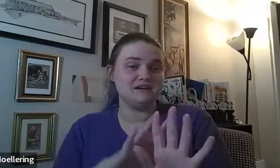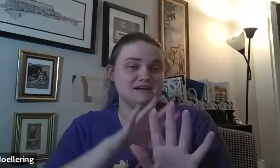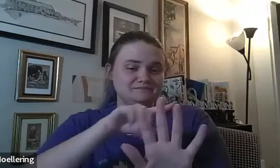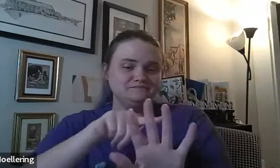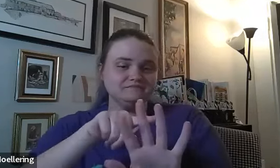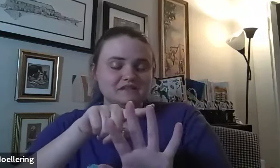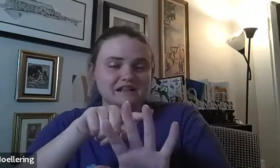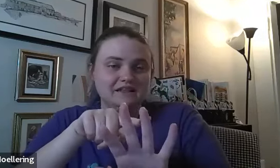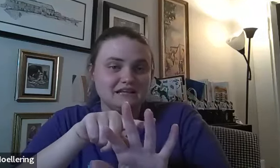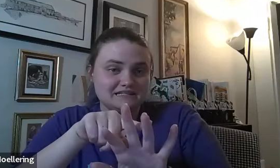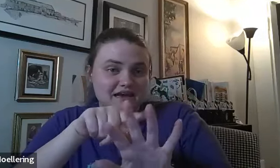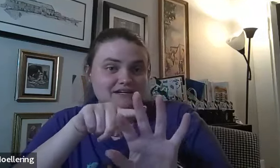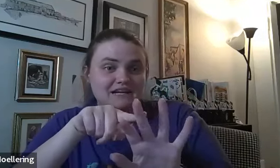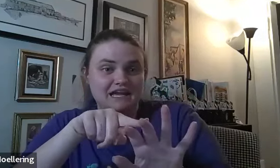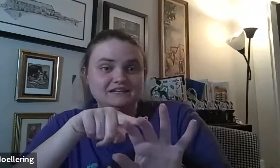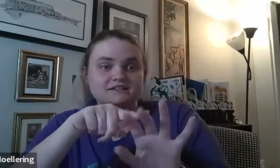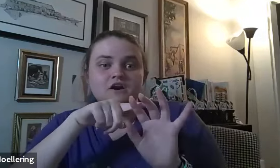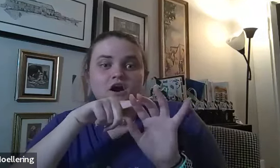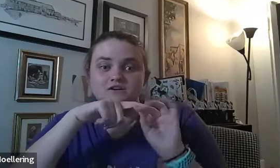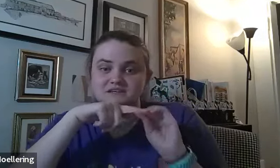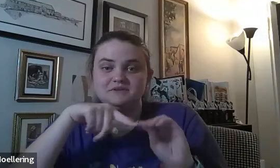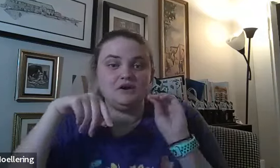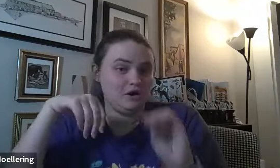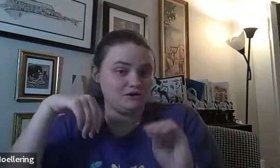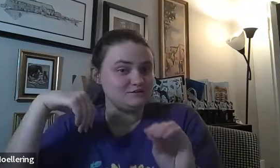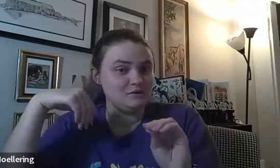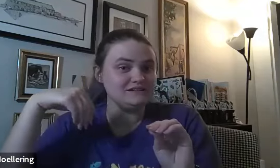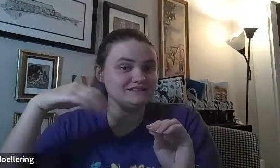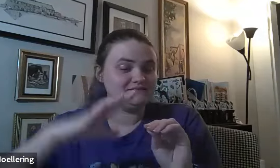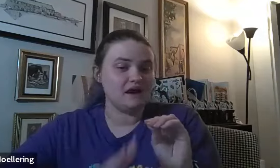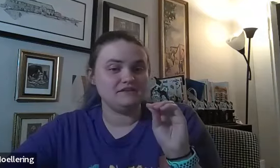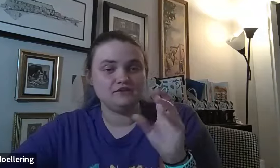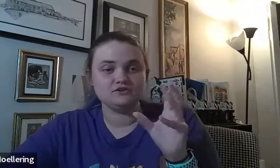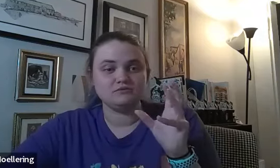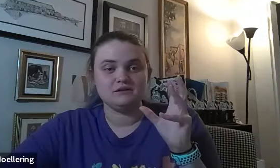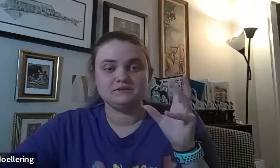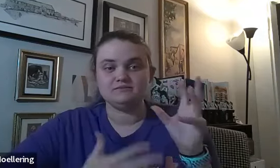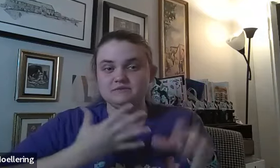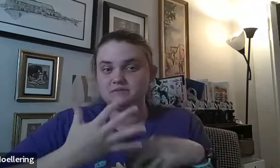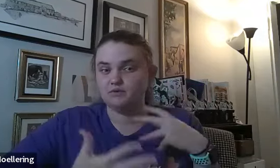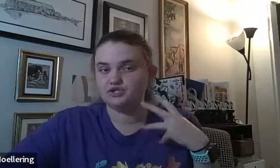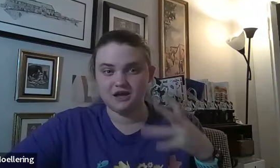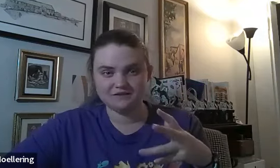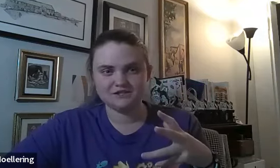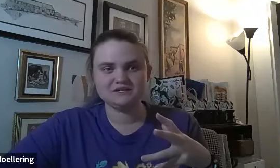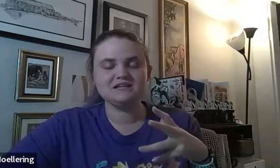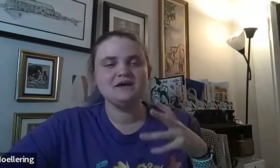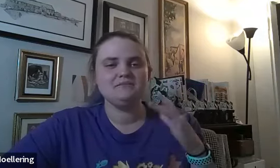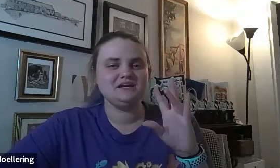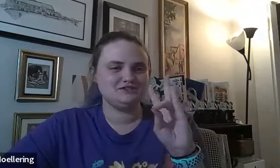say 7 and 8 are some of the hardest ones. I think those are probably some of the most challenging ones because they're